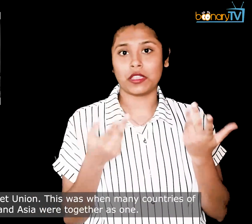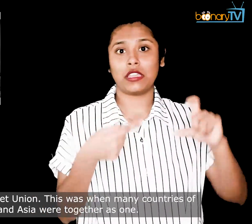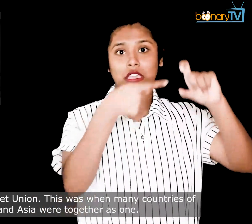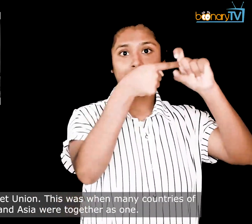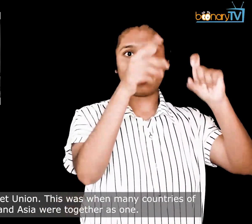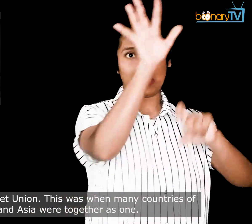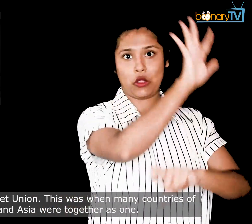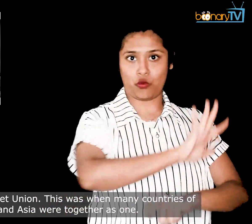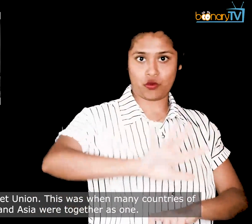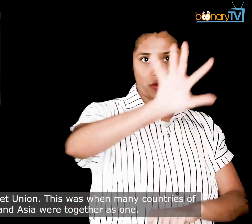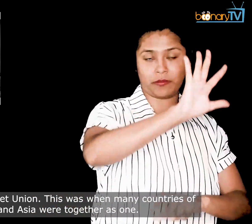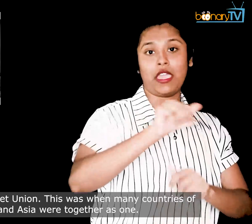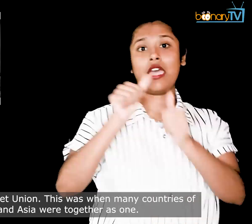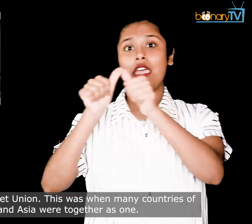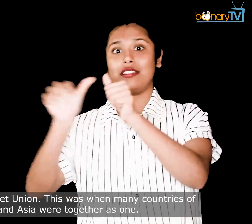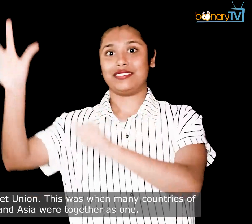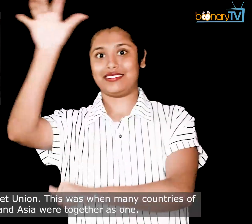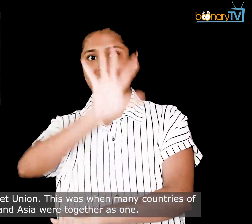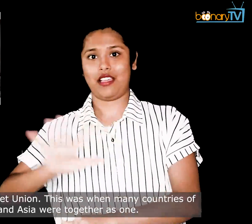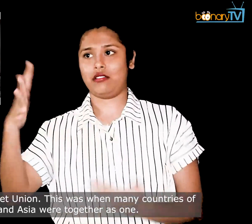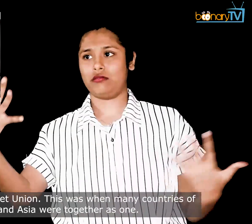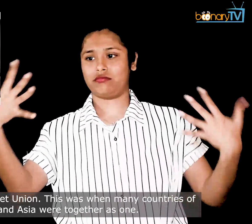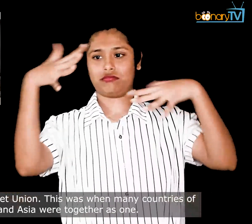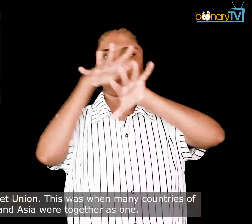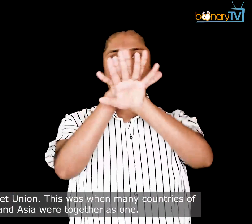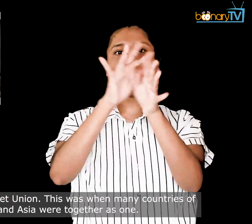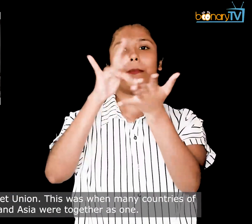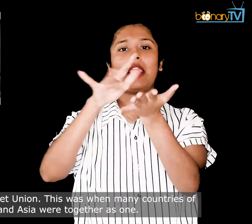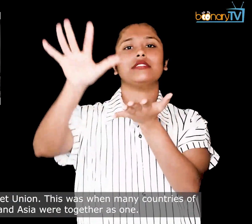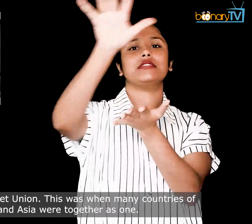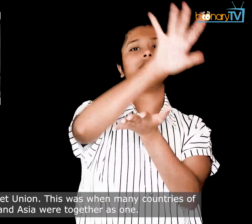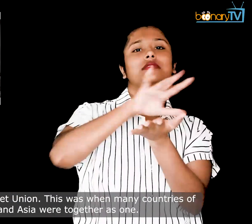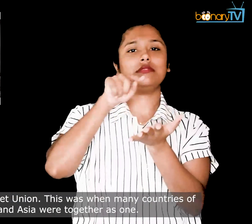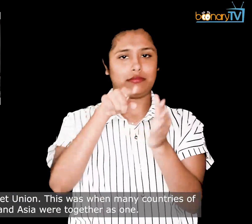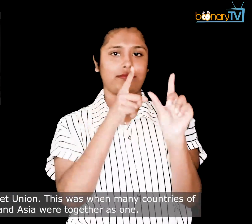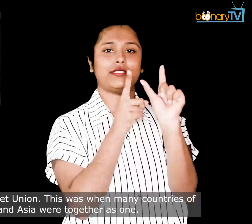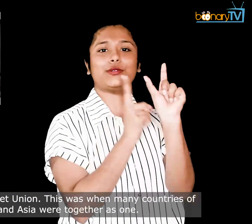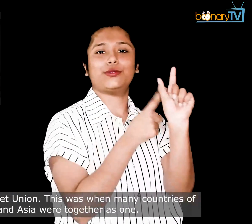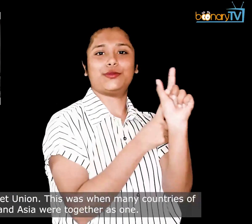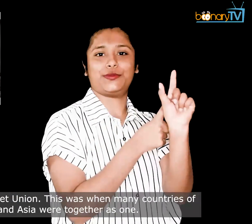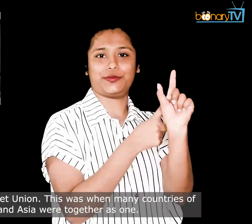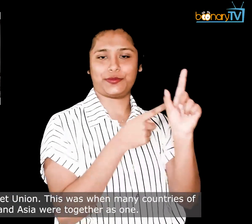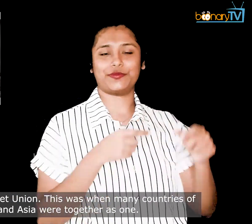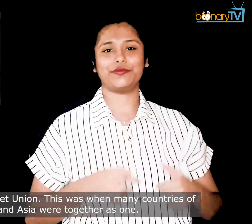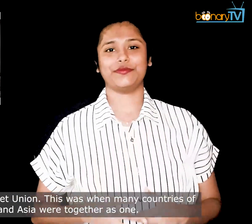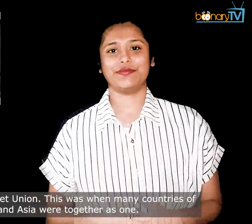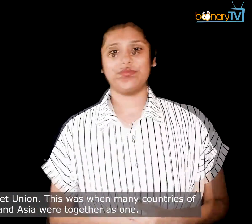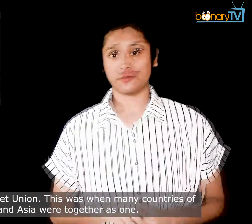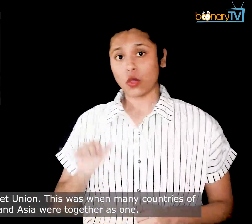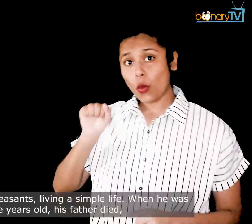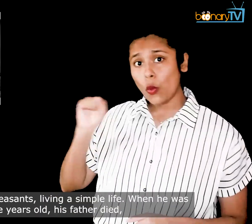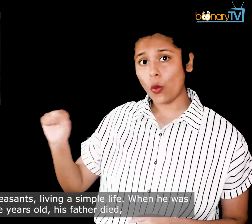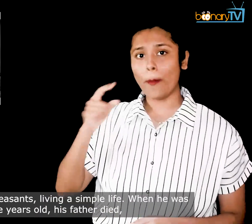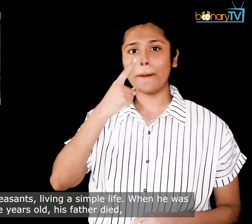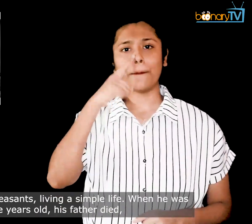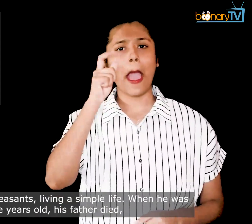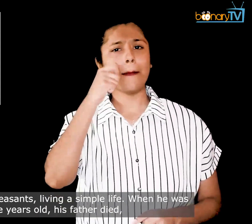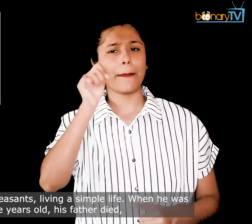This was when many countries of Europe and Asia were together as one. His parents